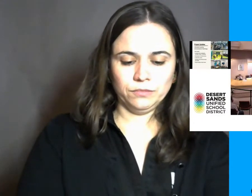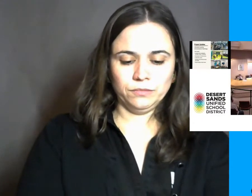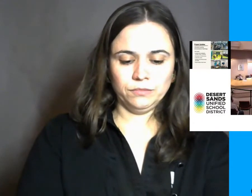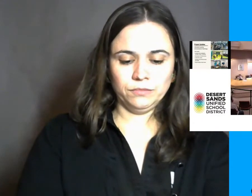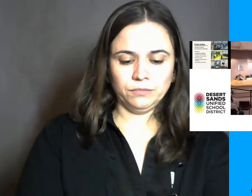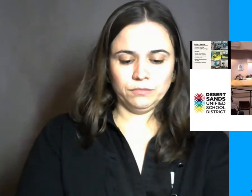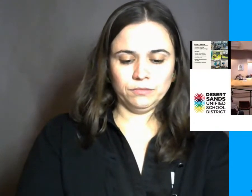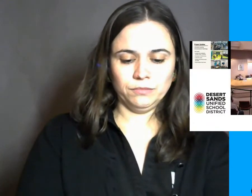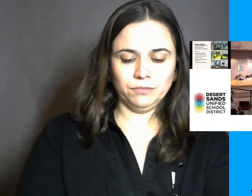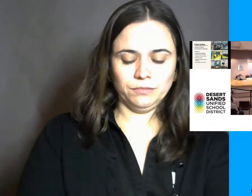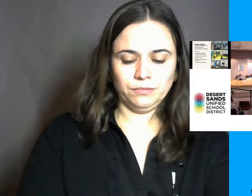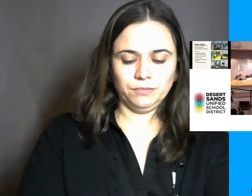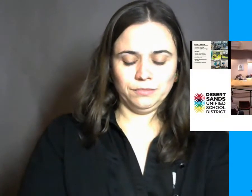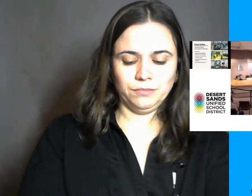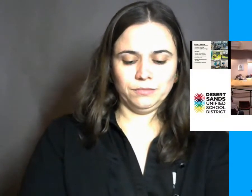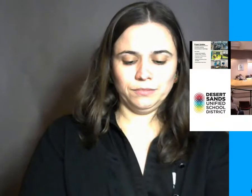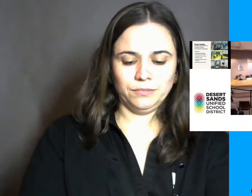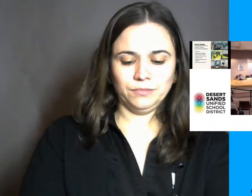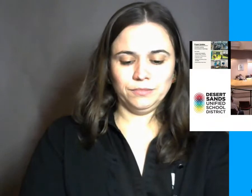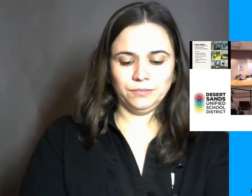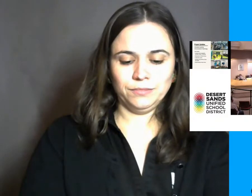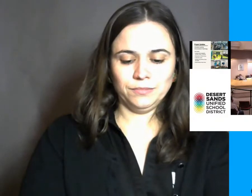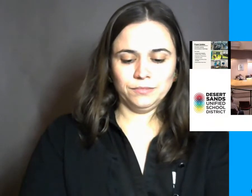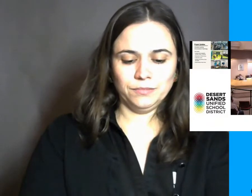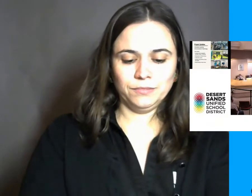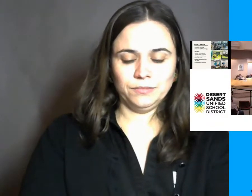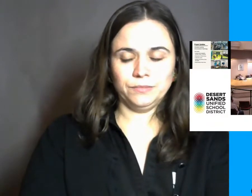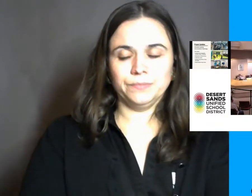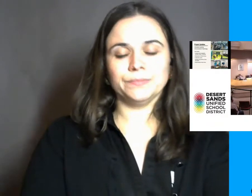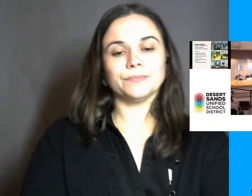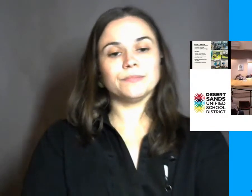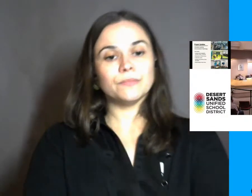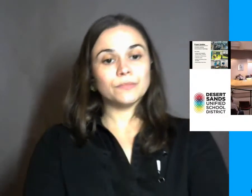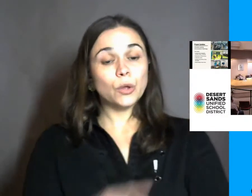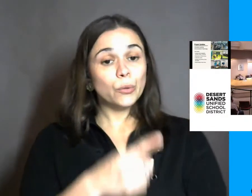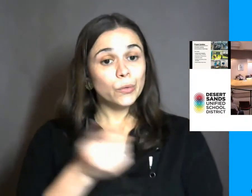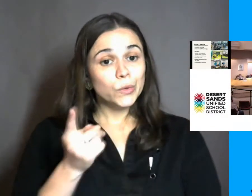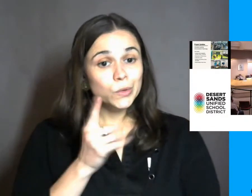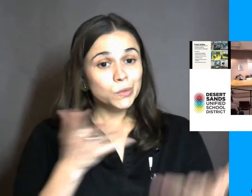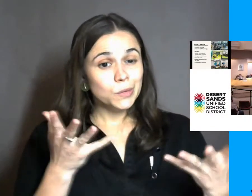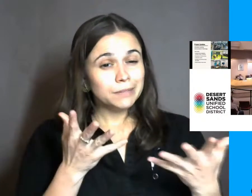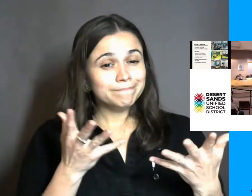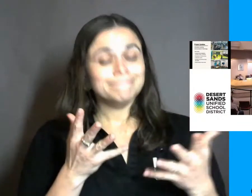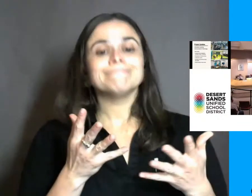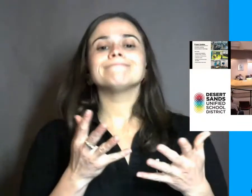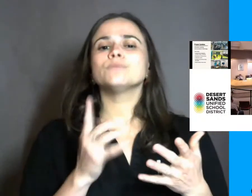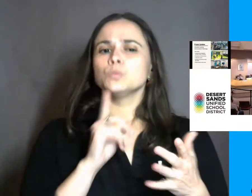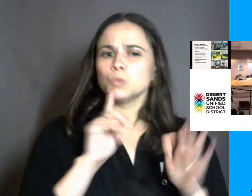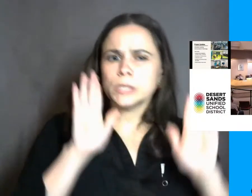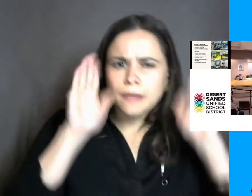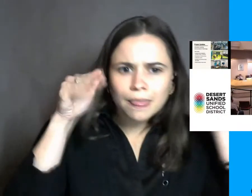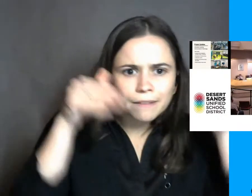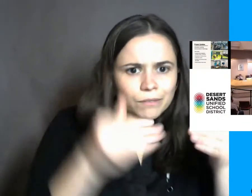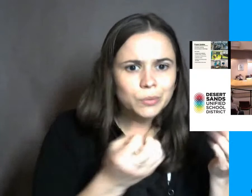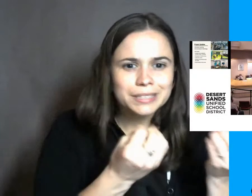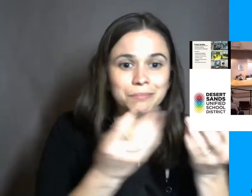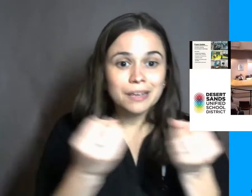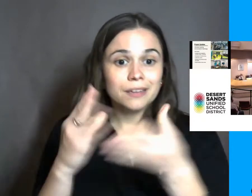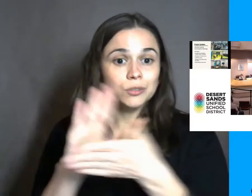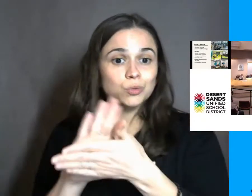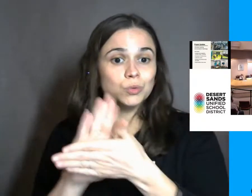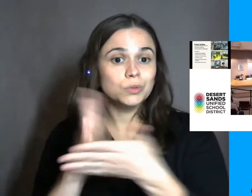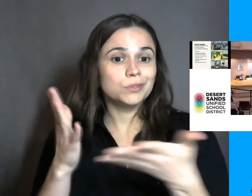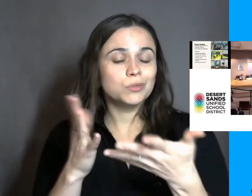is creating those innovative learning environments. And so taking those computer labs that maybe don't, you know, provide